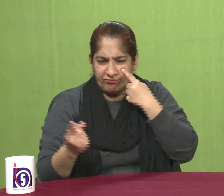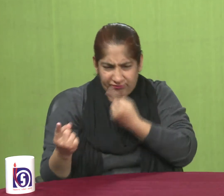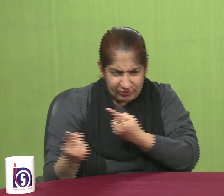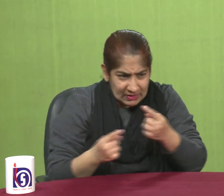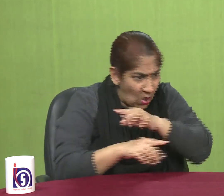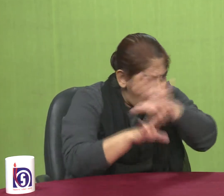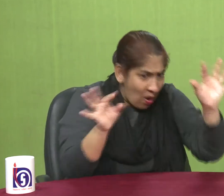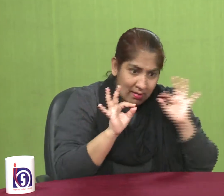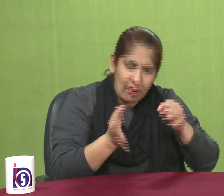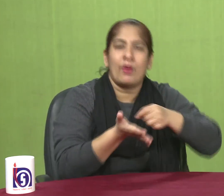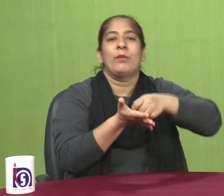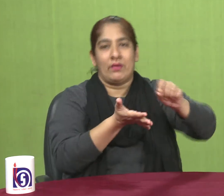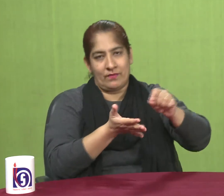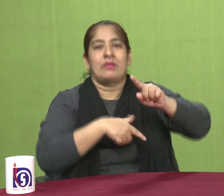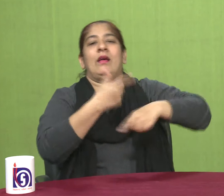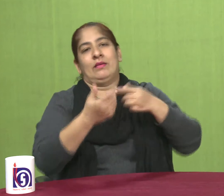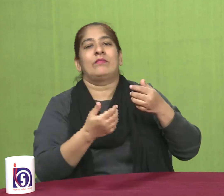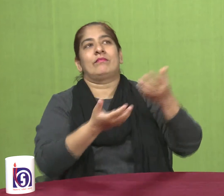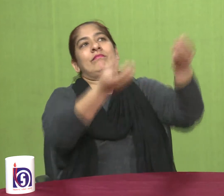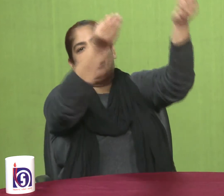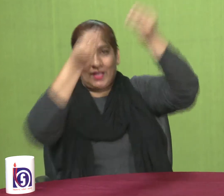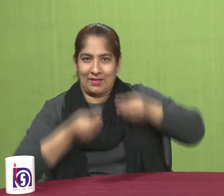It is the responsibility of clearing agent.